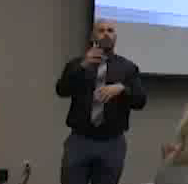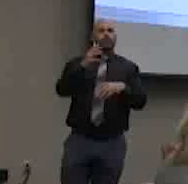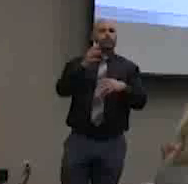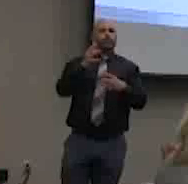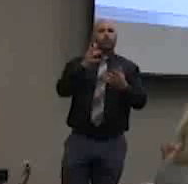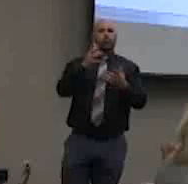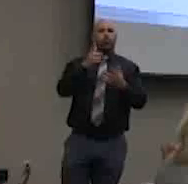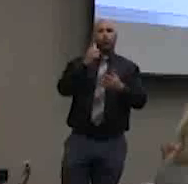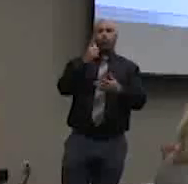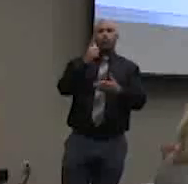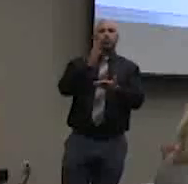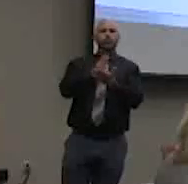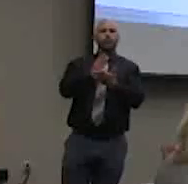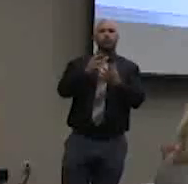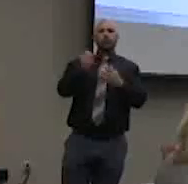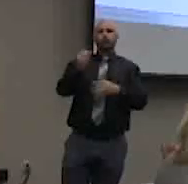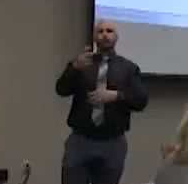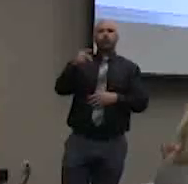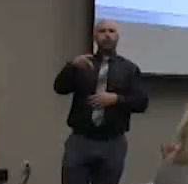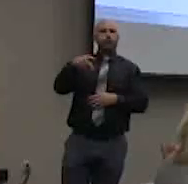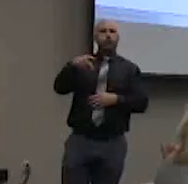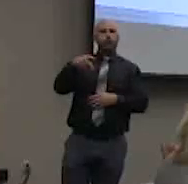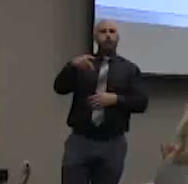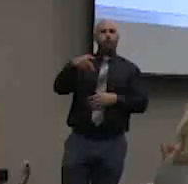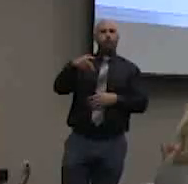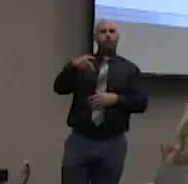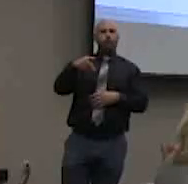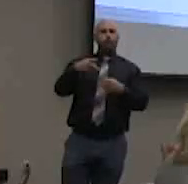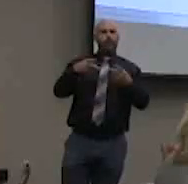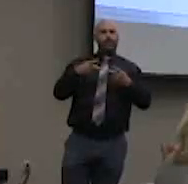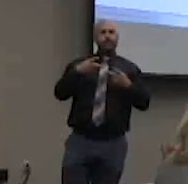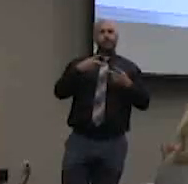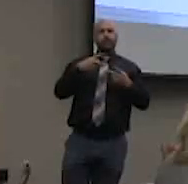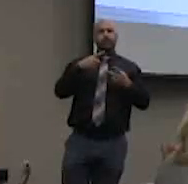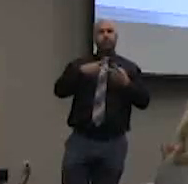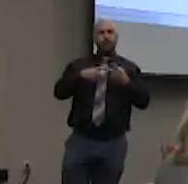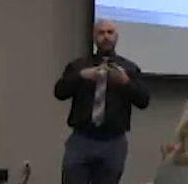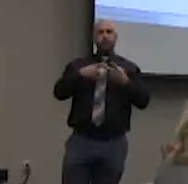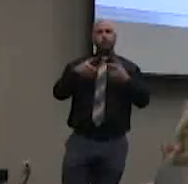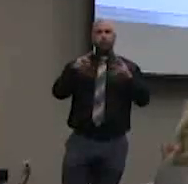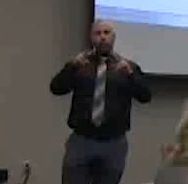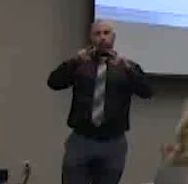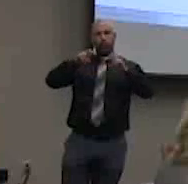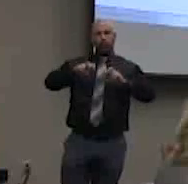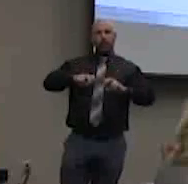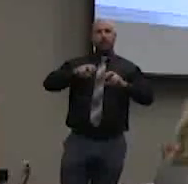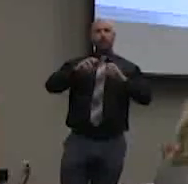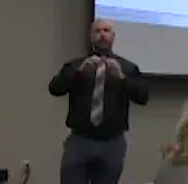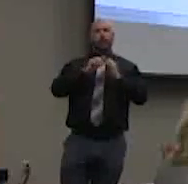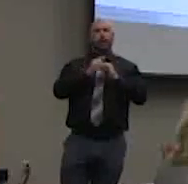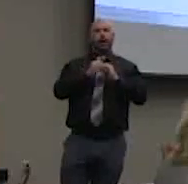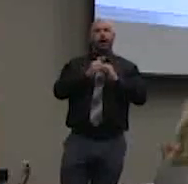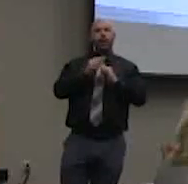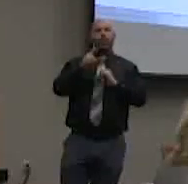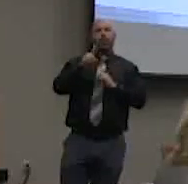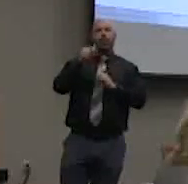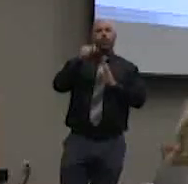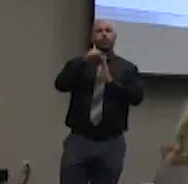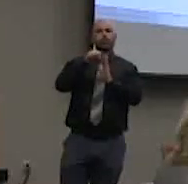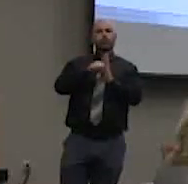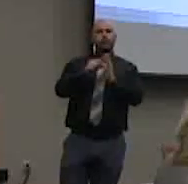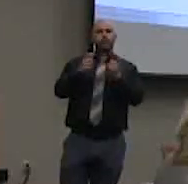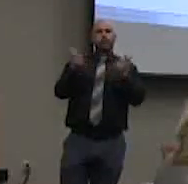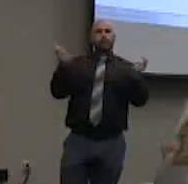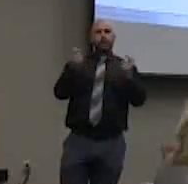quality, as well as looking at how it is that other states and big cities are funding